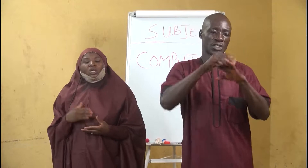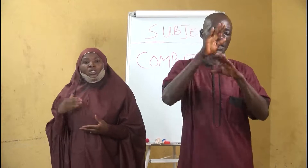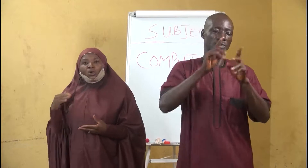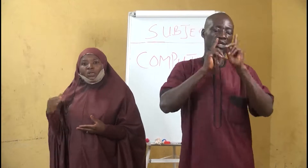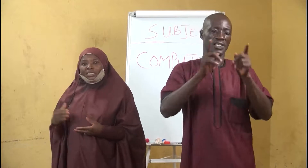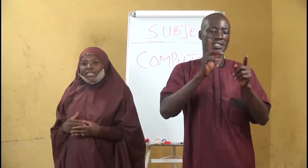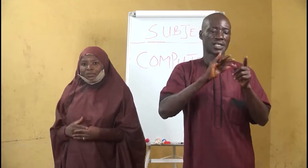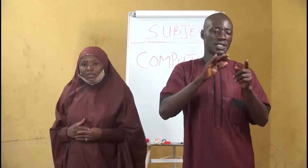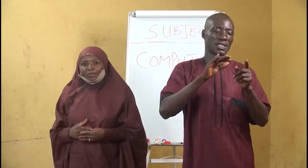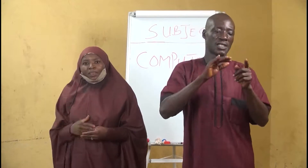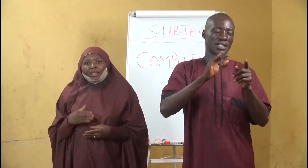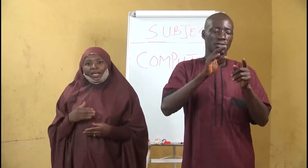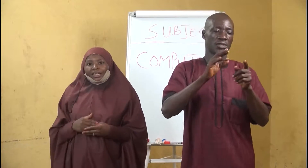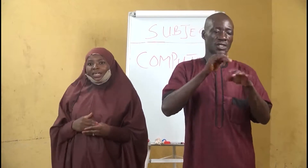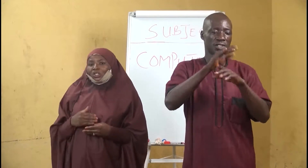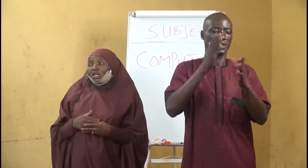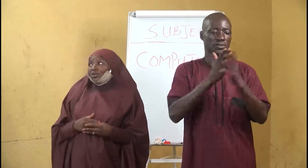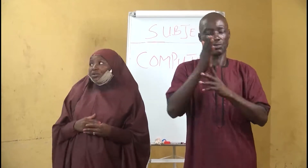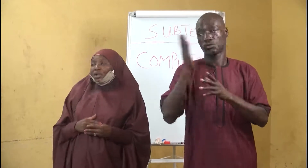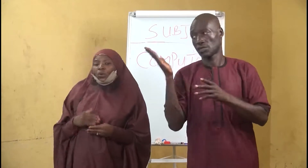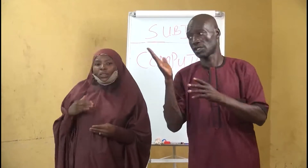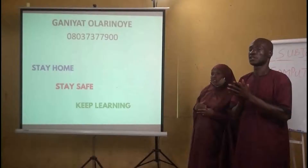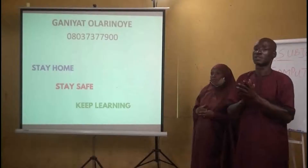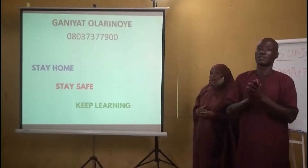you contact me, Ganiat Olarinoye, with this number